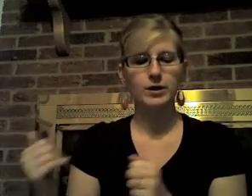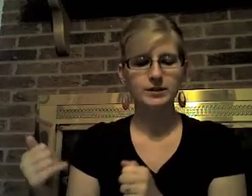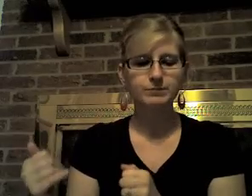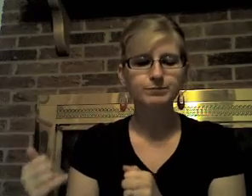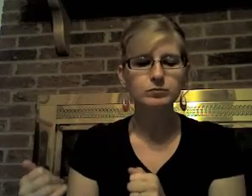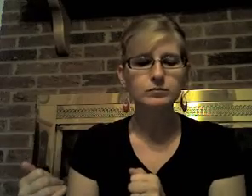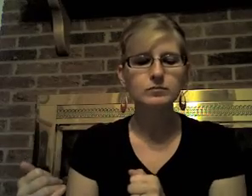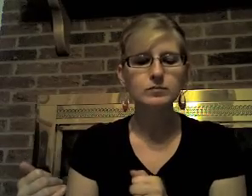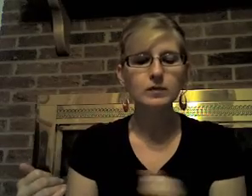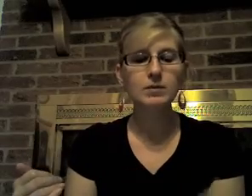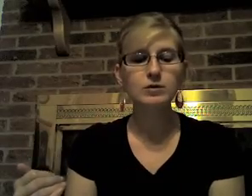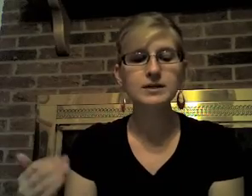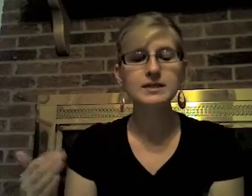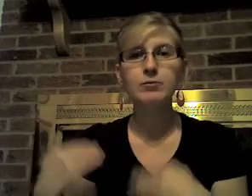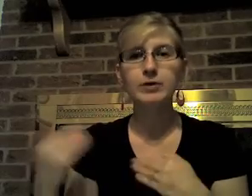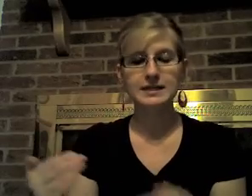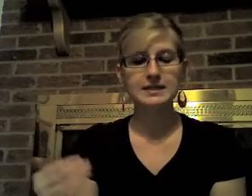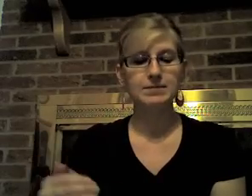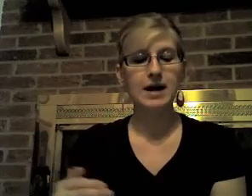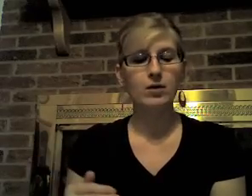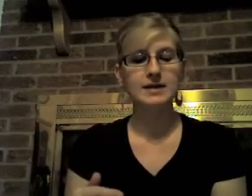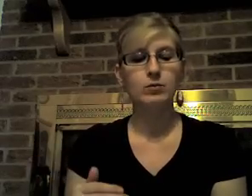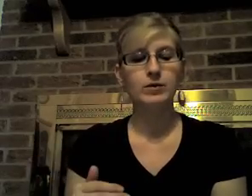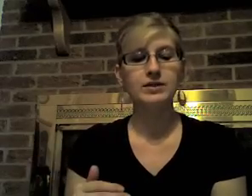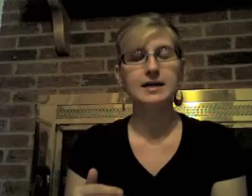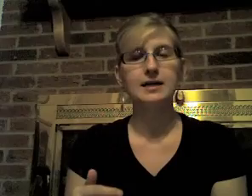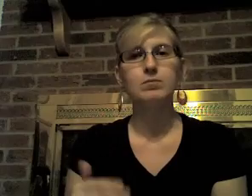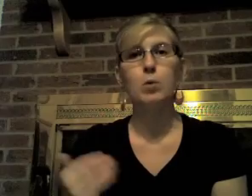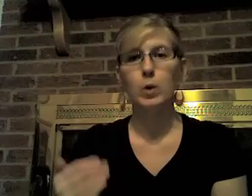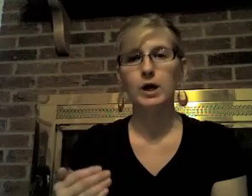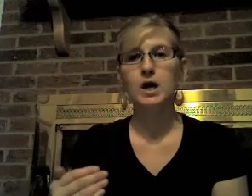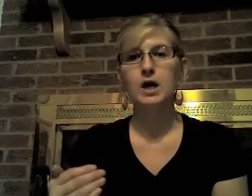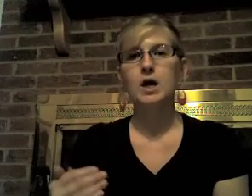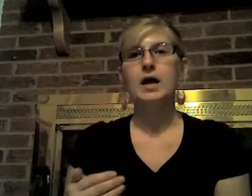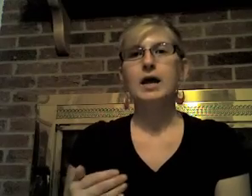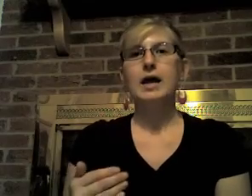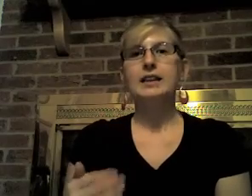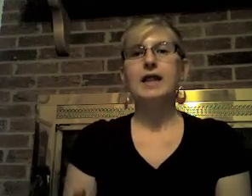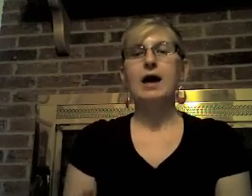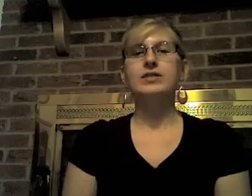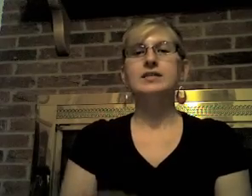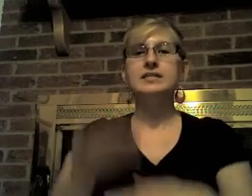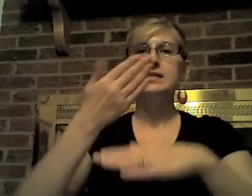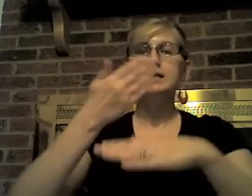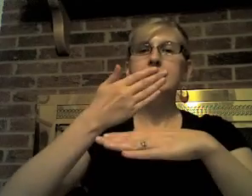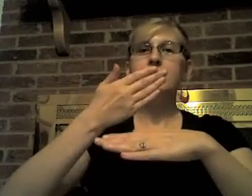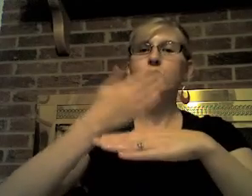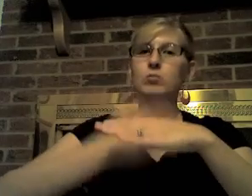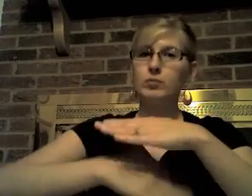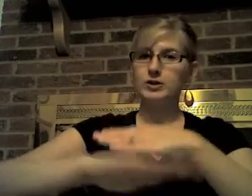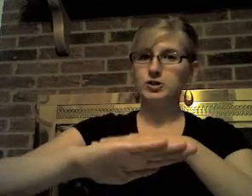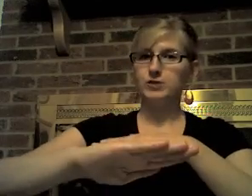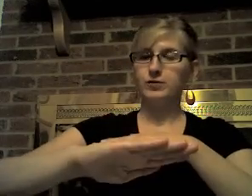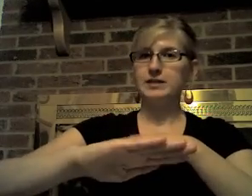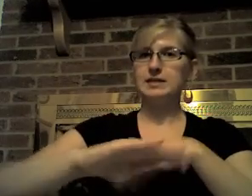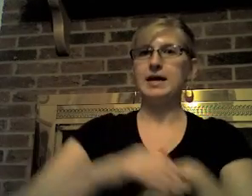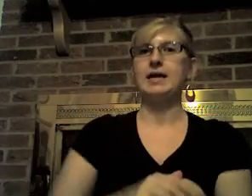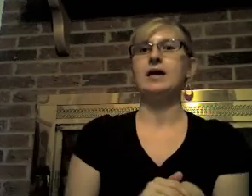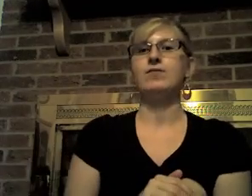course, but the reason I'm bringing this up now is that with the sign born, this is the formal register for this sign. If you